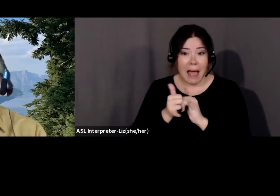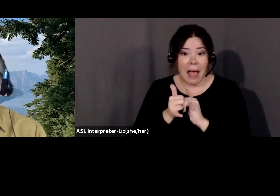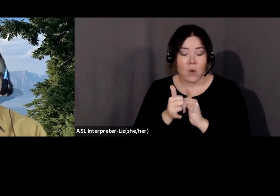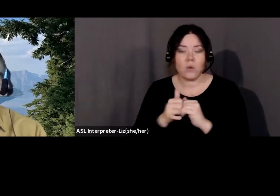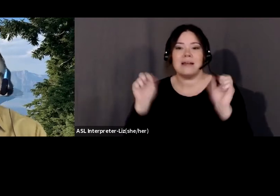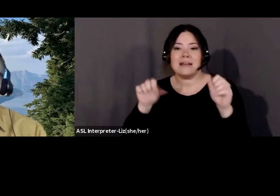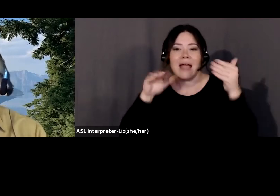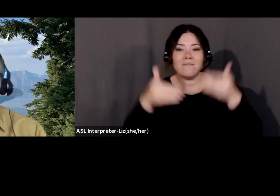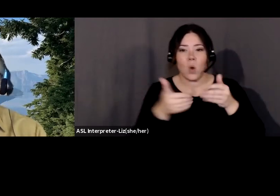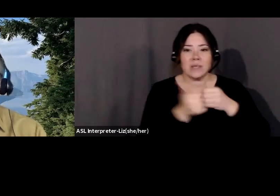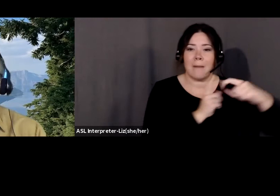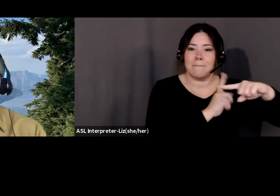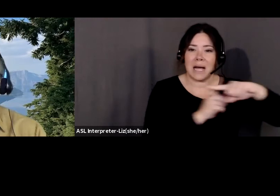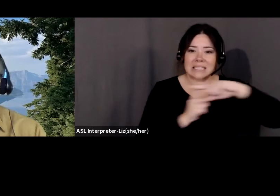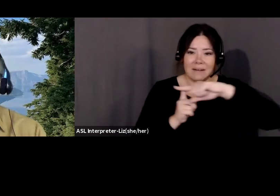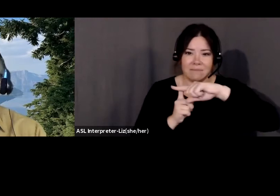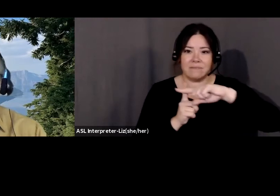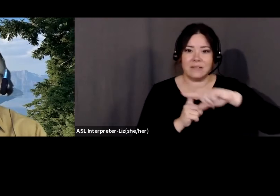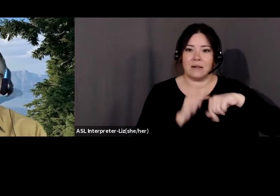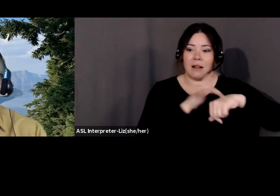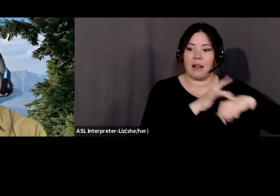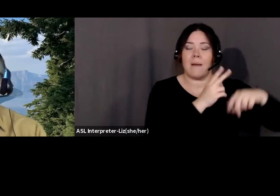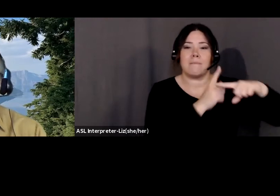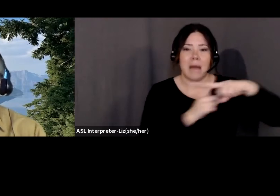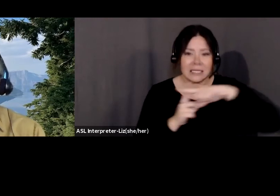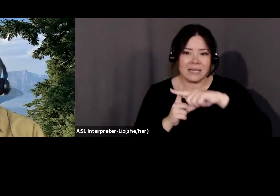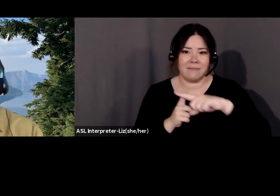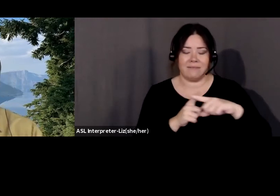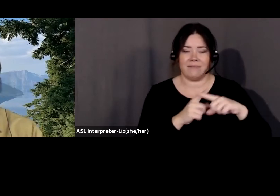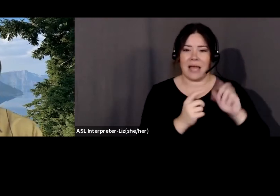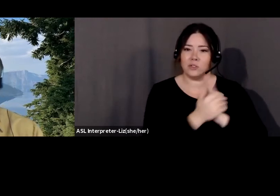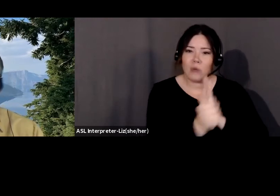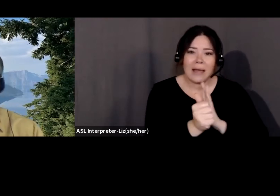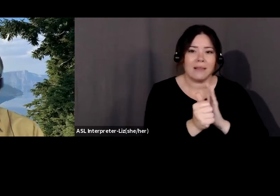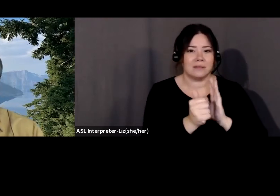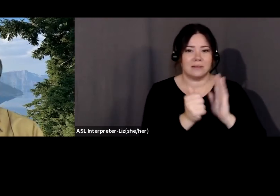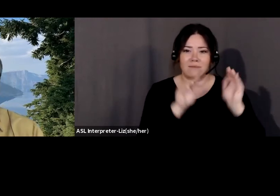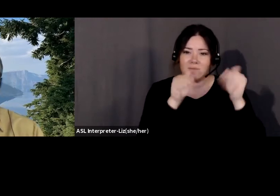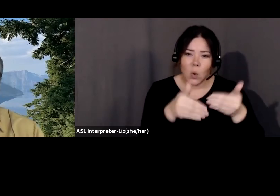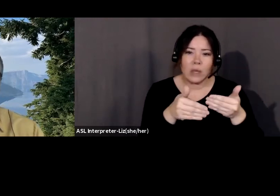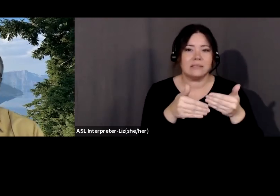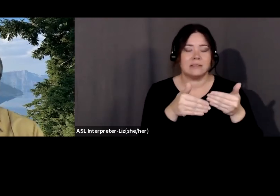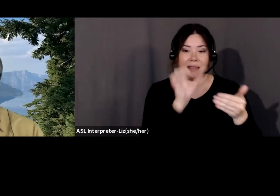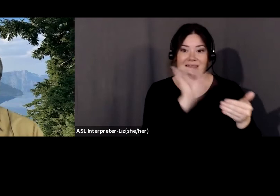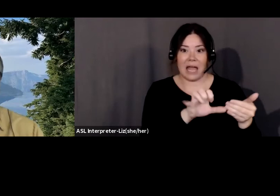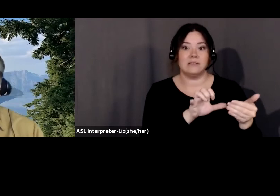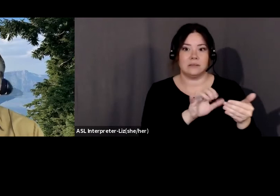culture and be strengths-based and be strengths-focused in our strategies and just in the way that we talk.